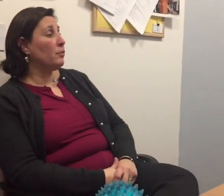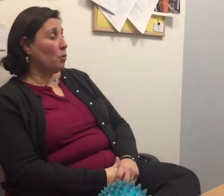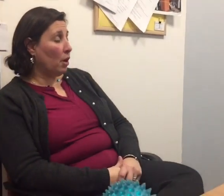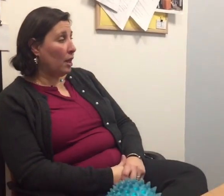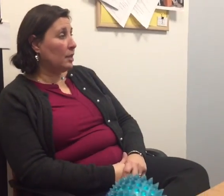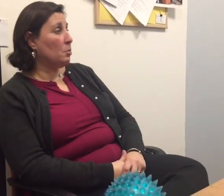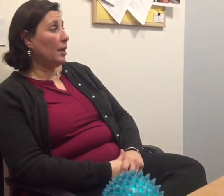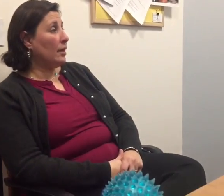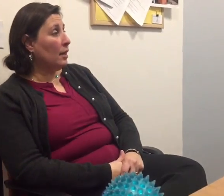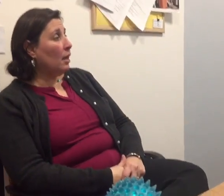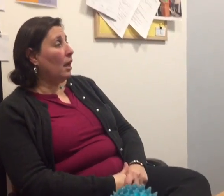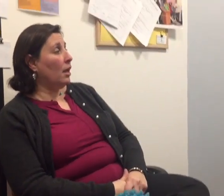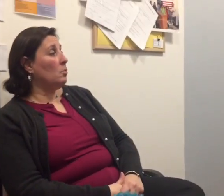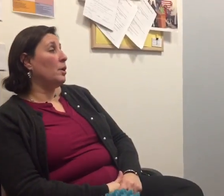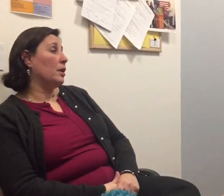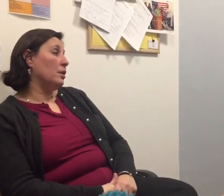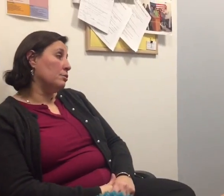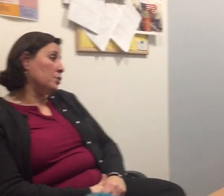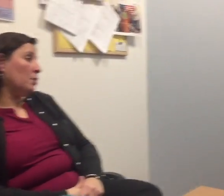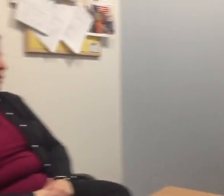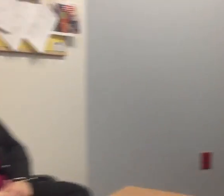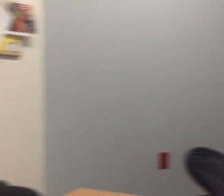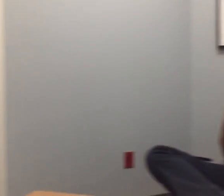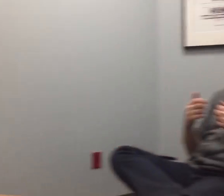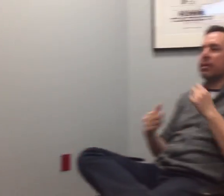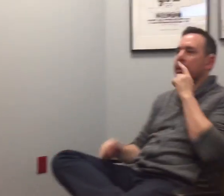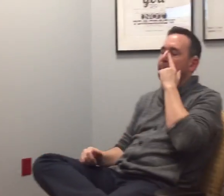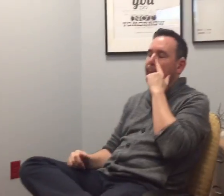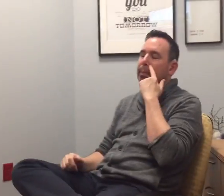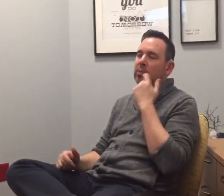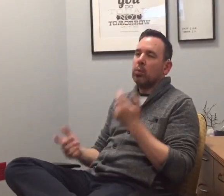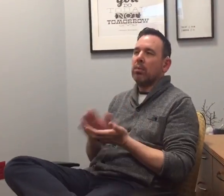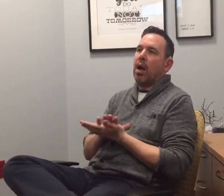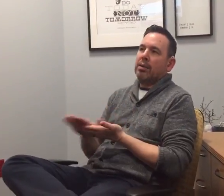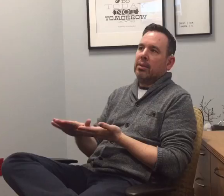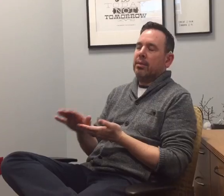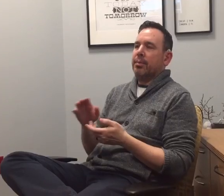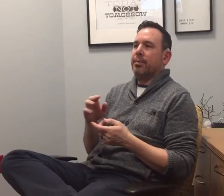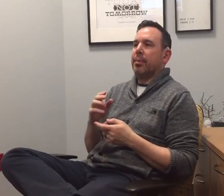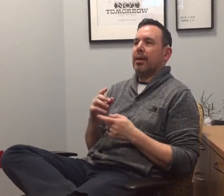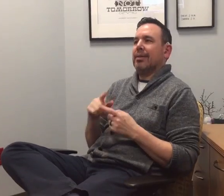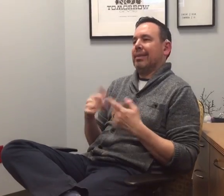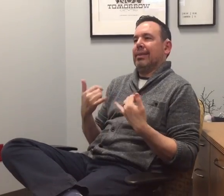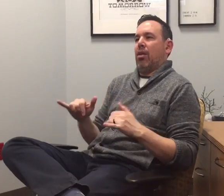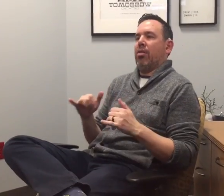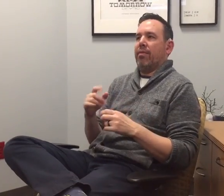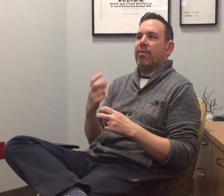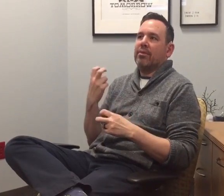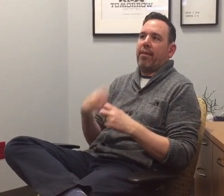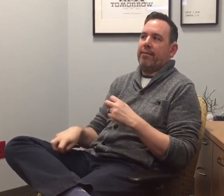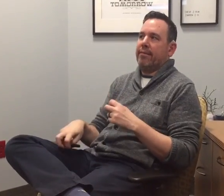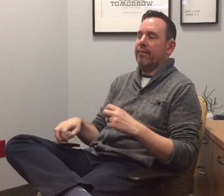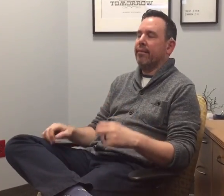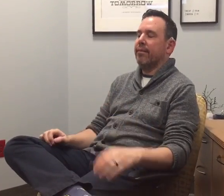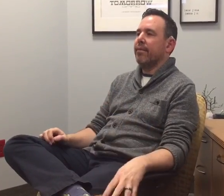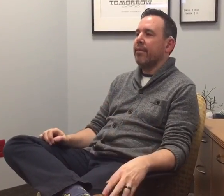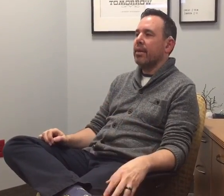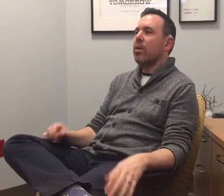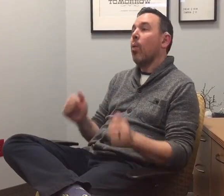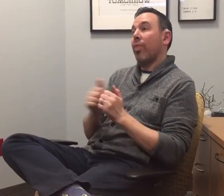before holiday break. What can you do? How can you help each other when you're home? So that's been very nice. But still, it's tough for some of the kids.